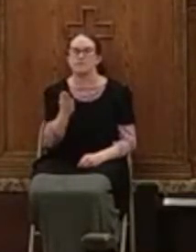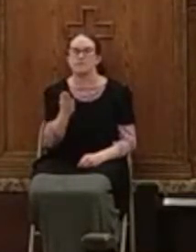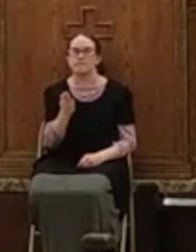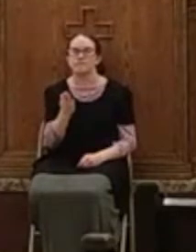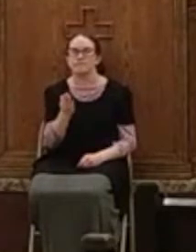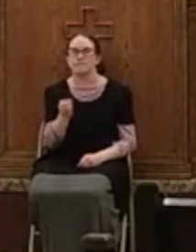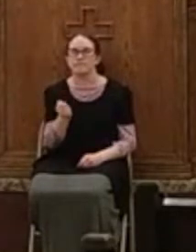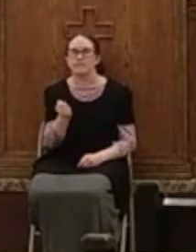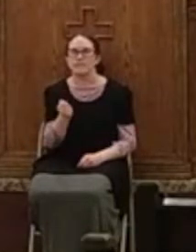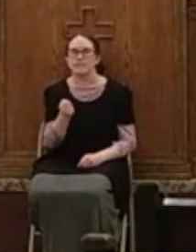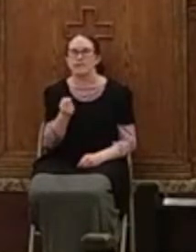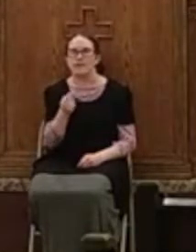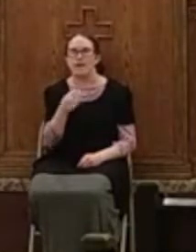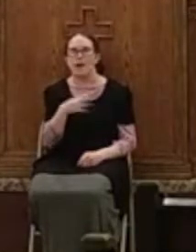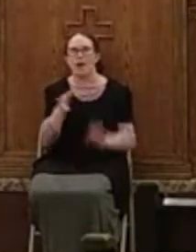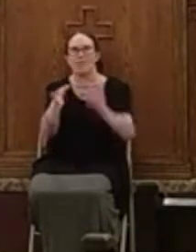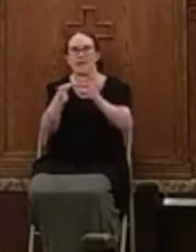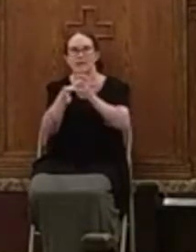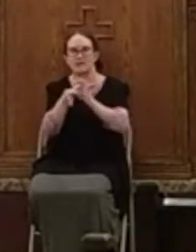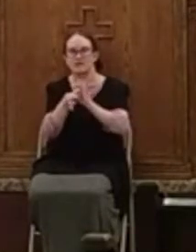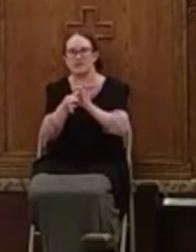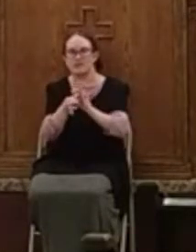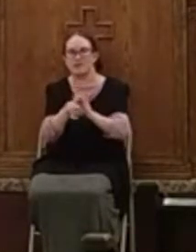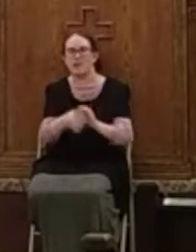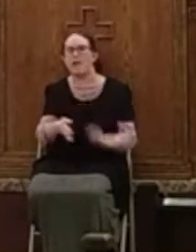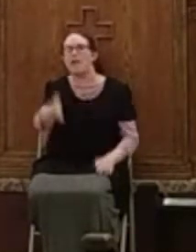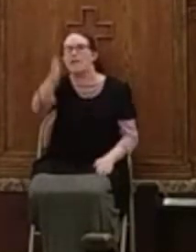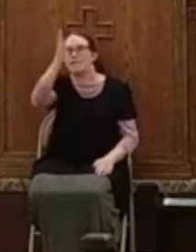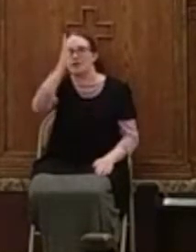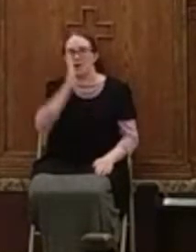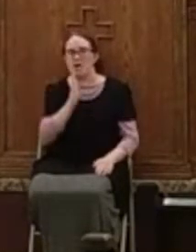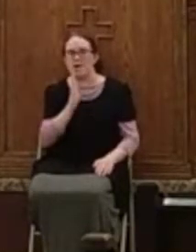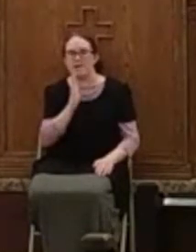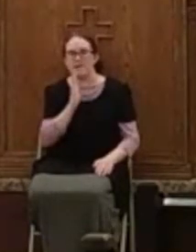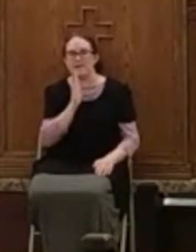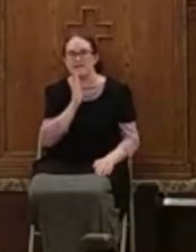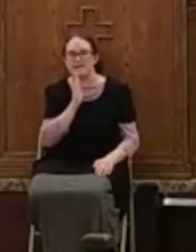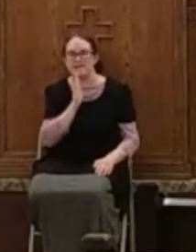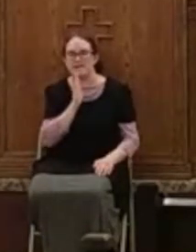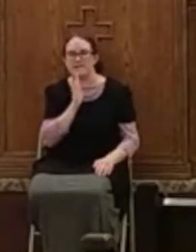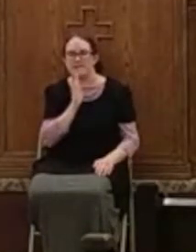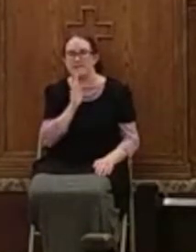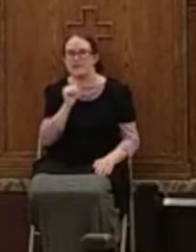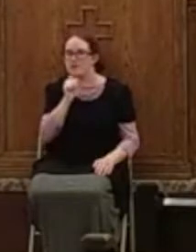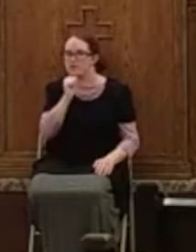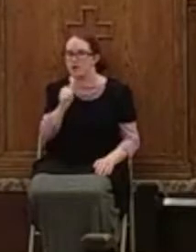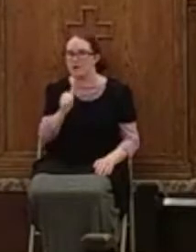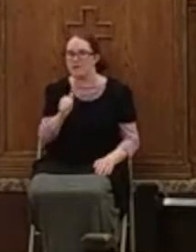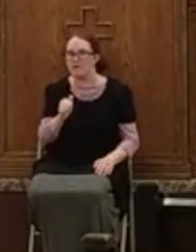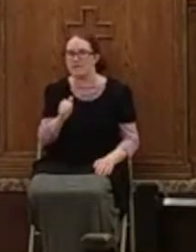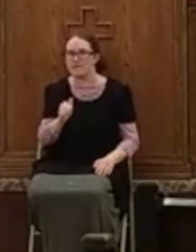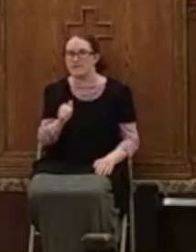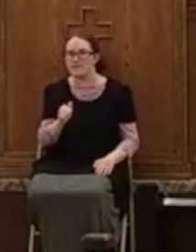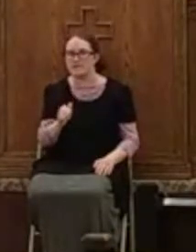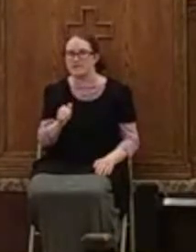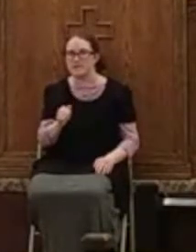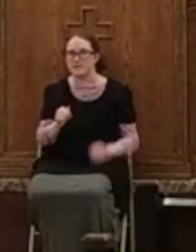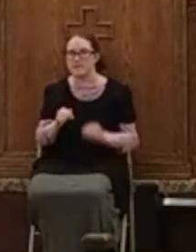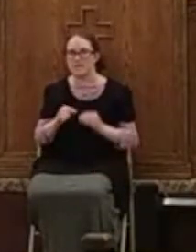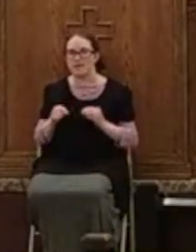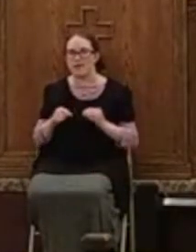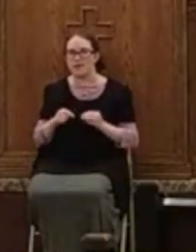that our relationship with God is not based on